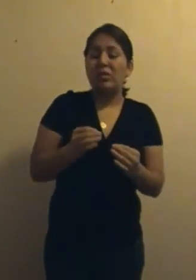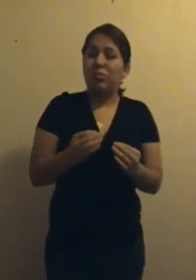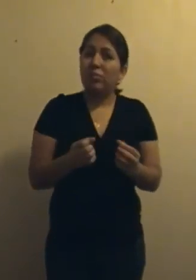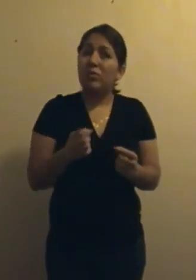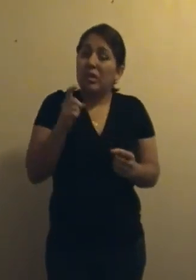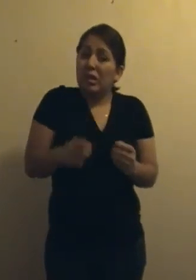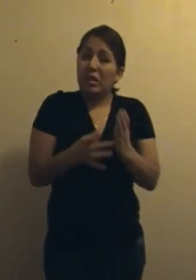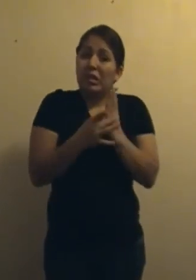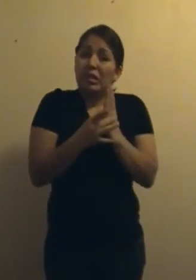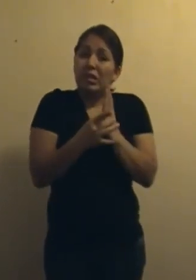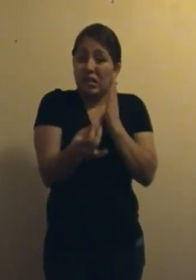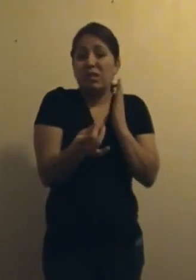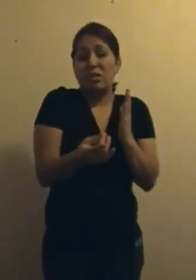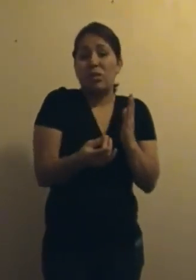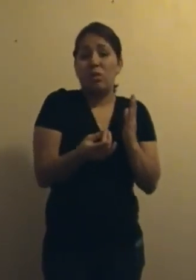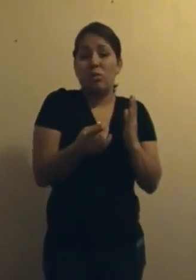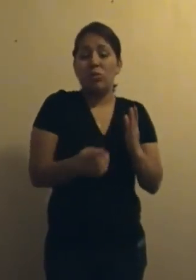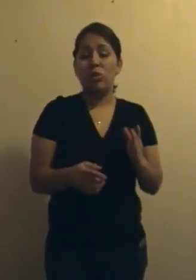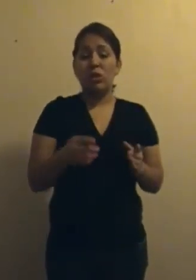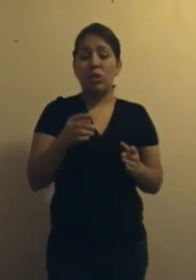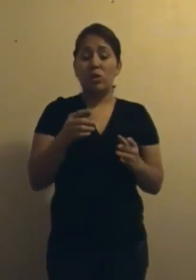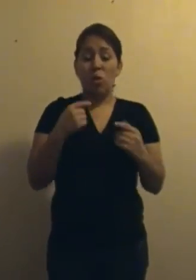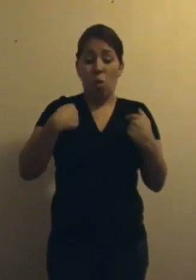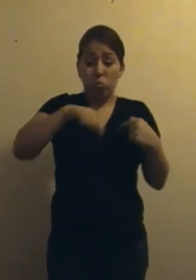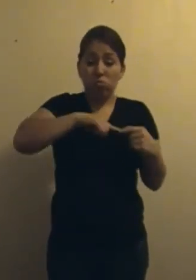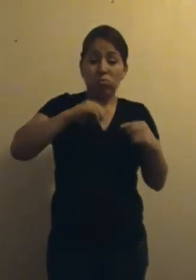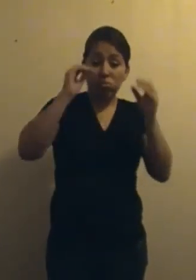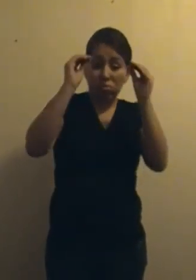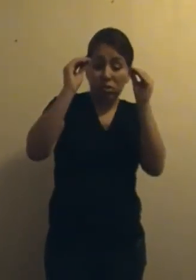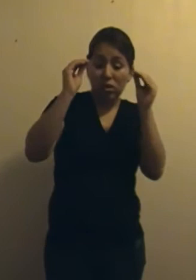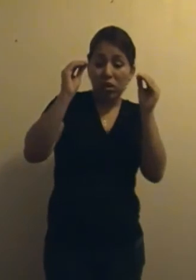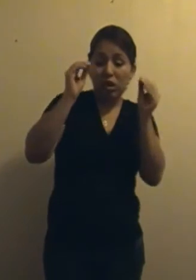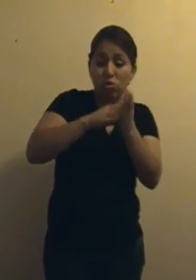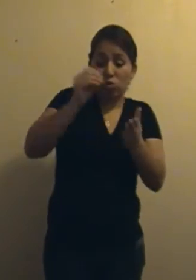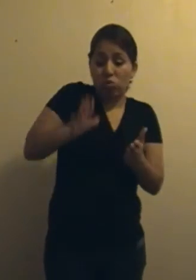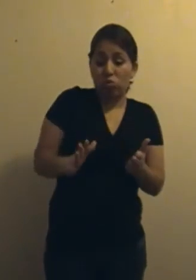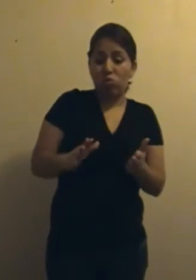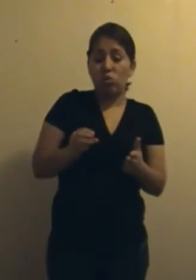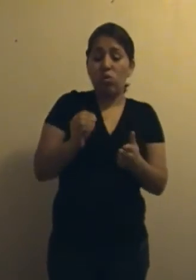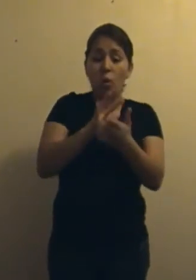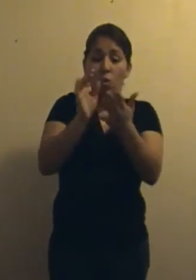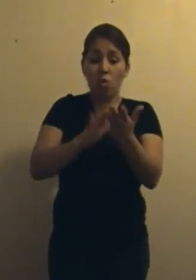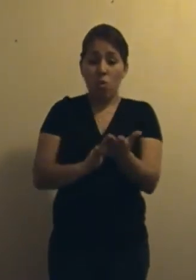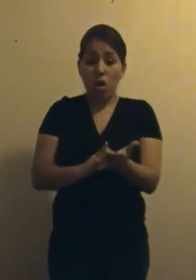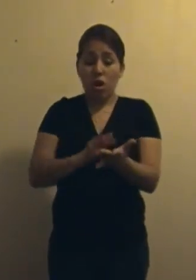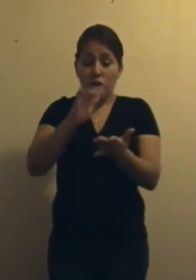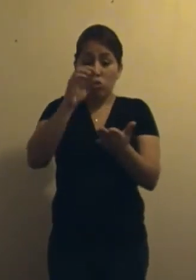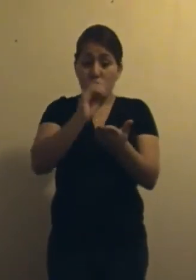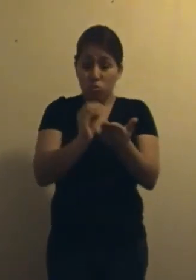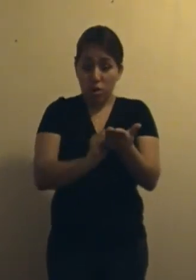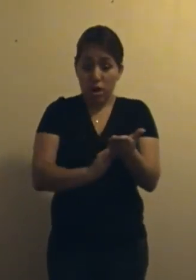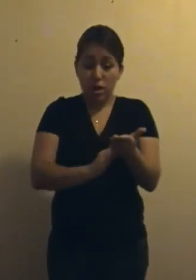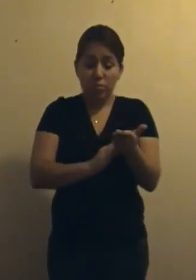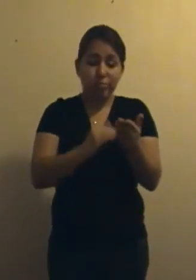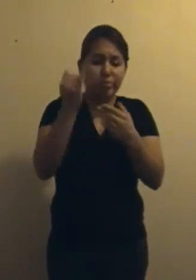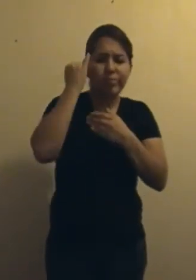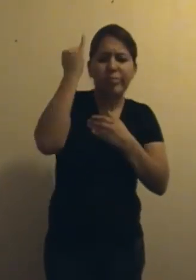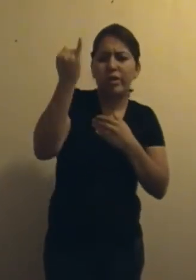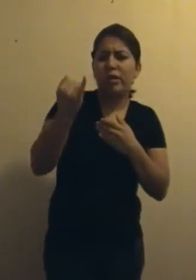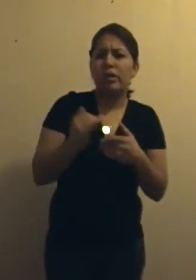know, we're teaching students how to find and write main idea statements, and there's the activity that kind of brings it